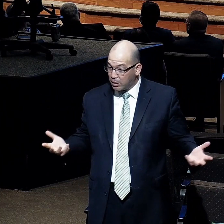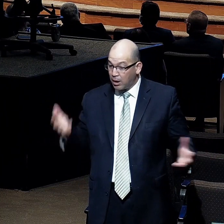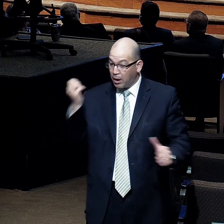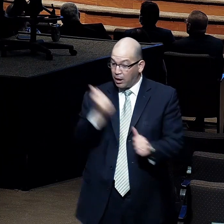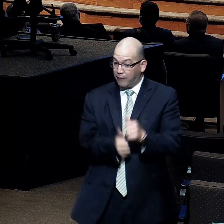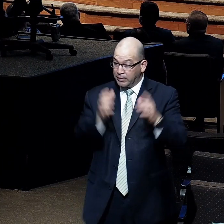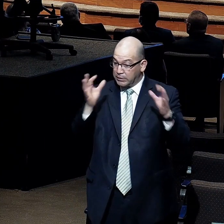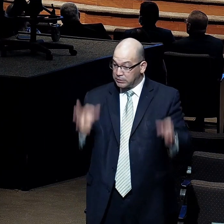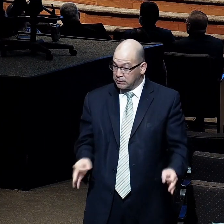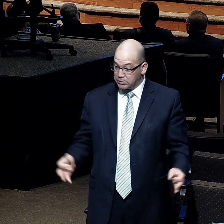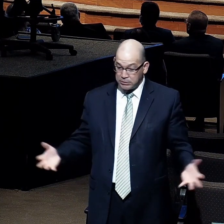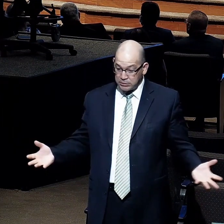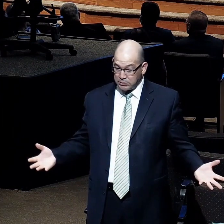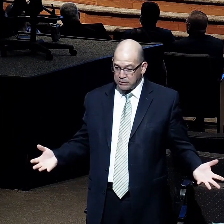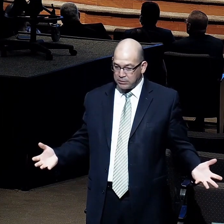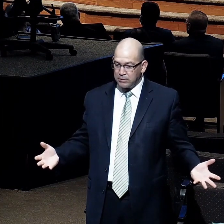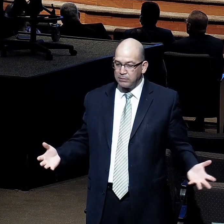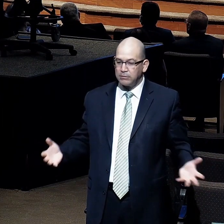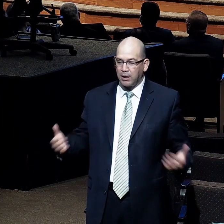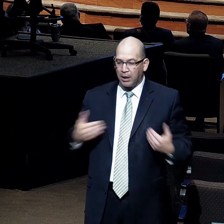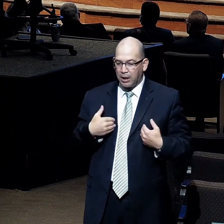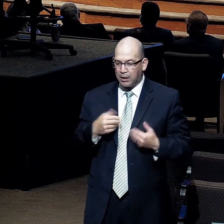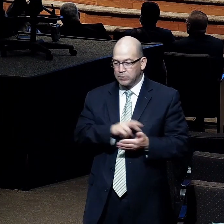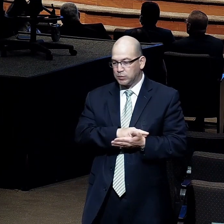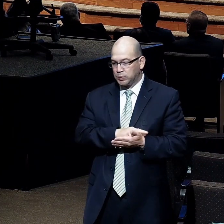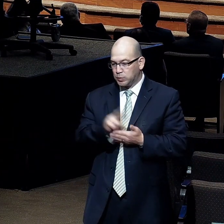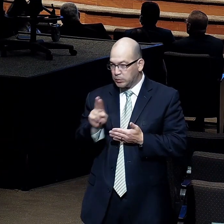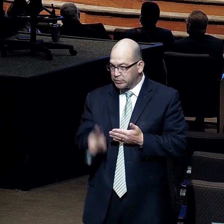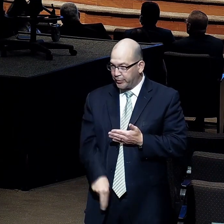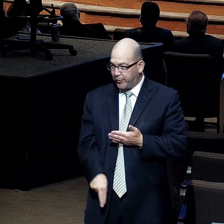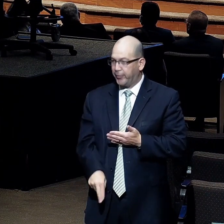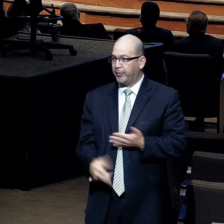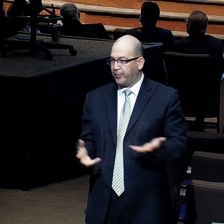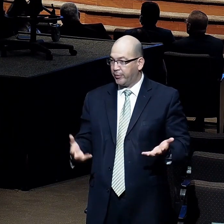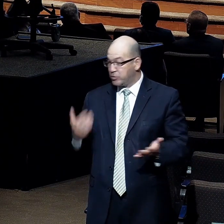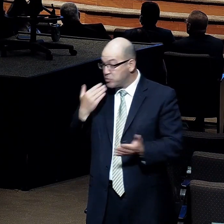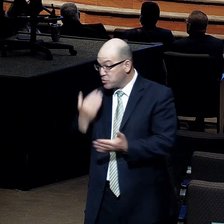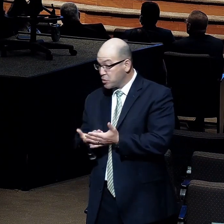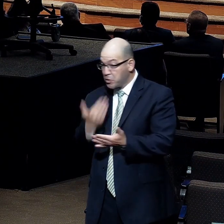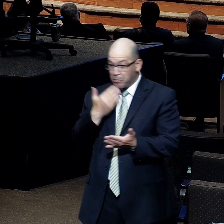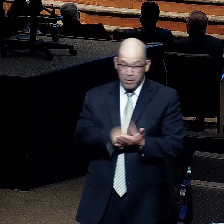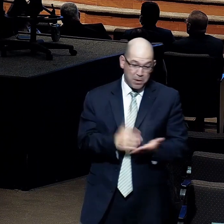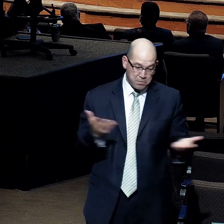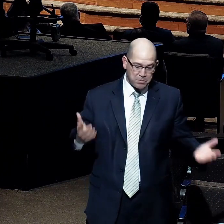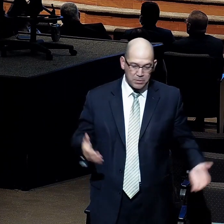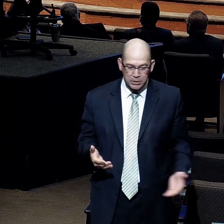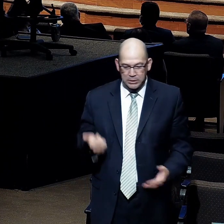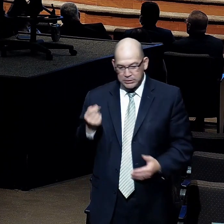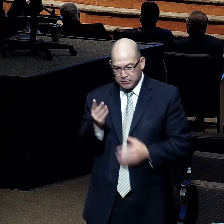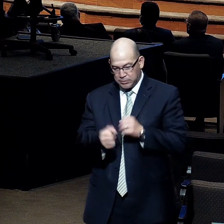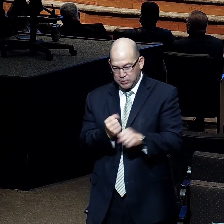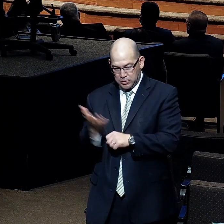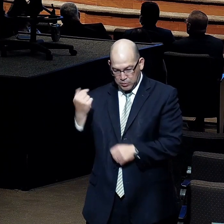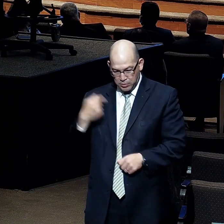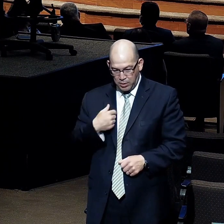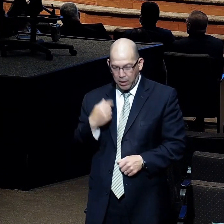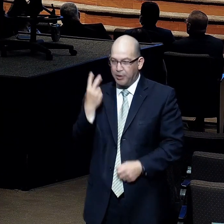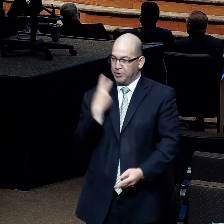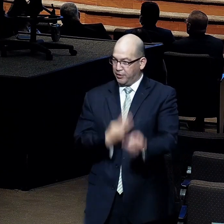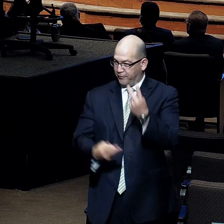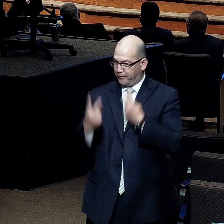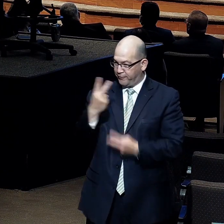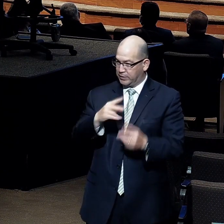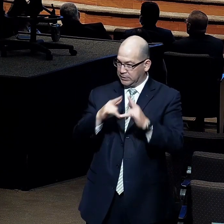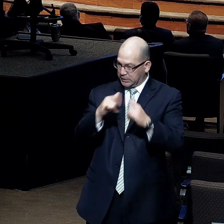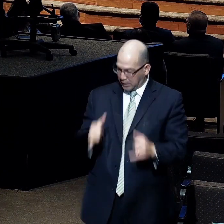decisions carries a consequence. Good or bad, it all has a consequence. Several years ago, I was at Joshua Camp, so I'm staying in the dorms over here. And if